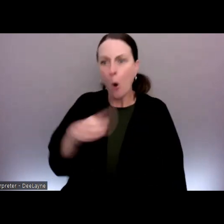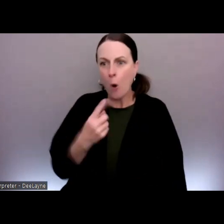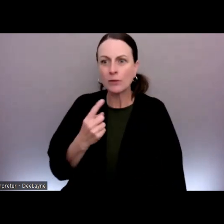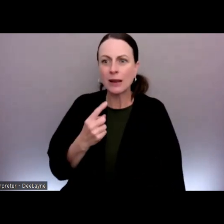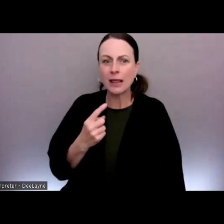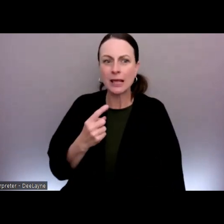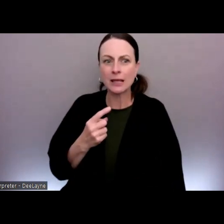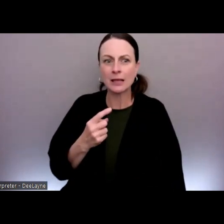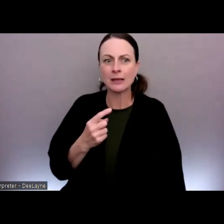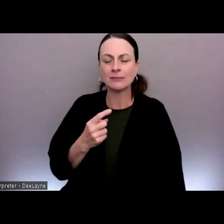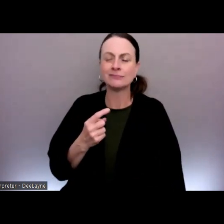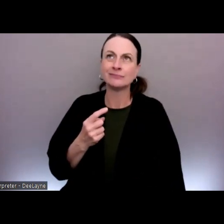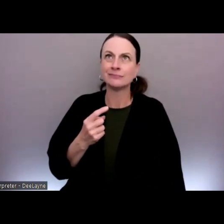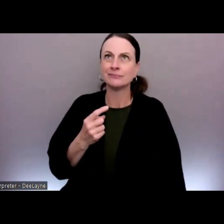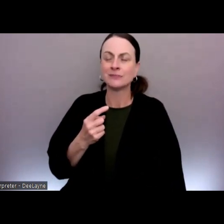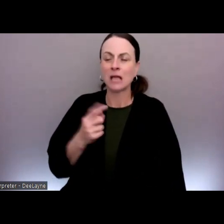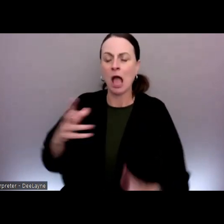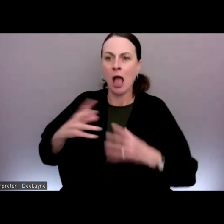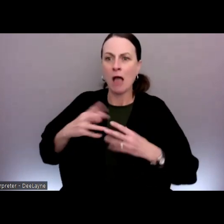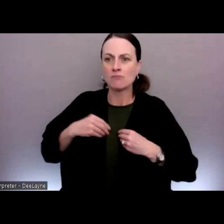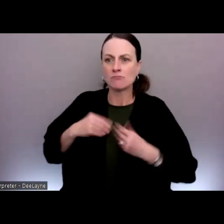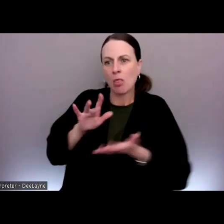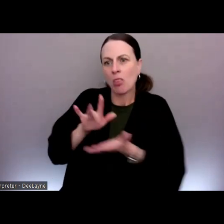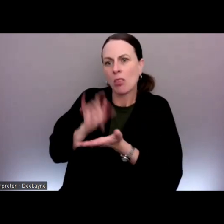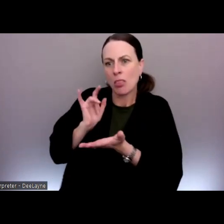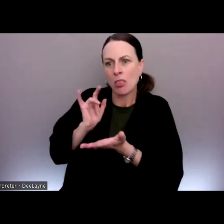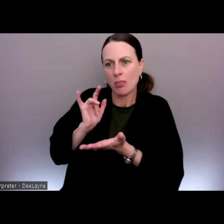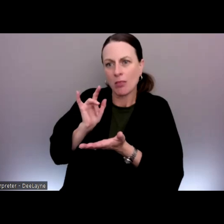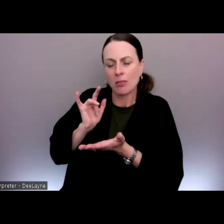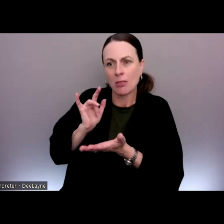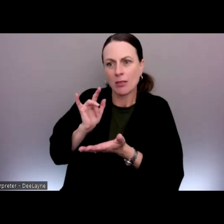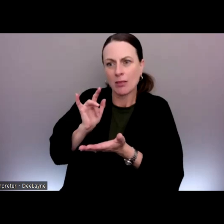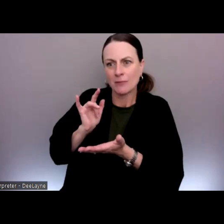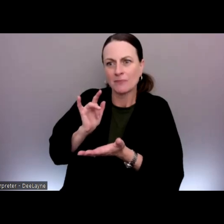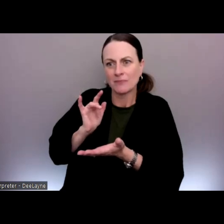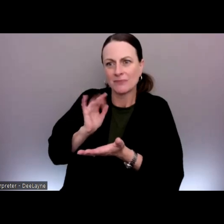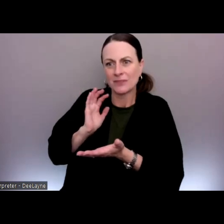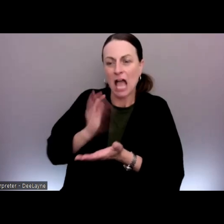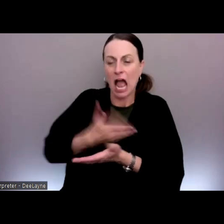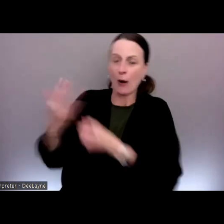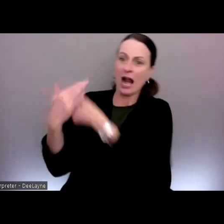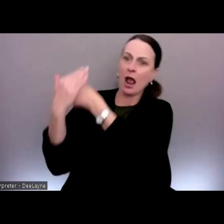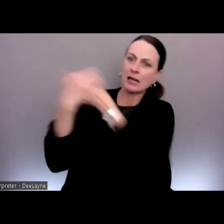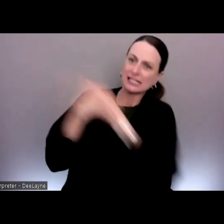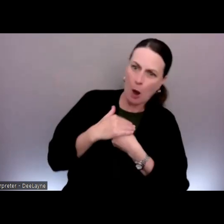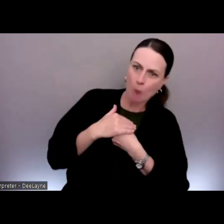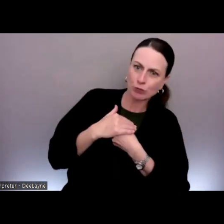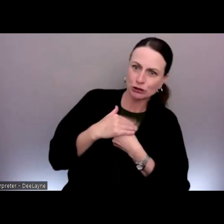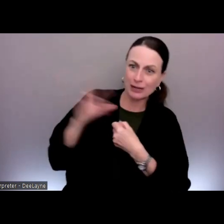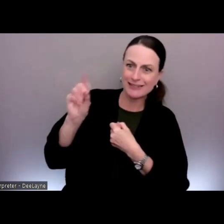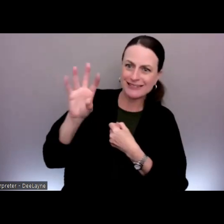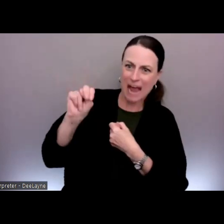my estimation, to exploit and commoditize our downpression.